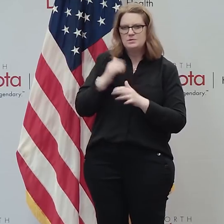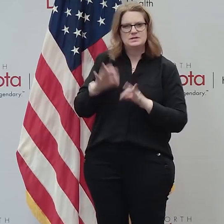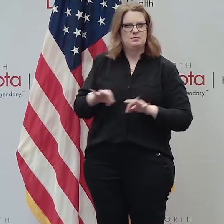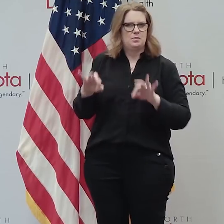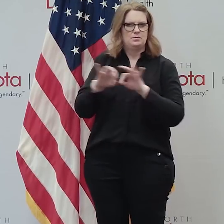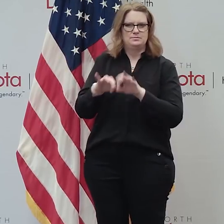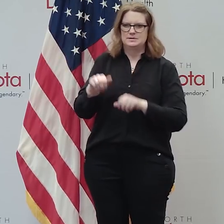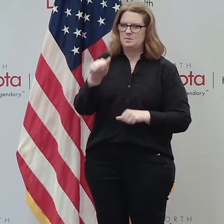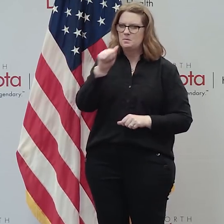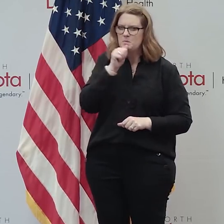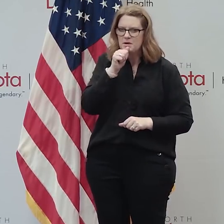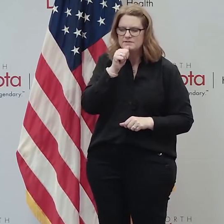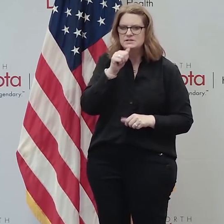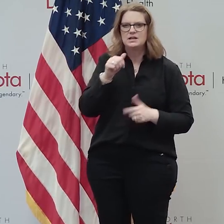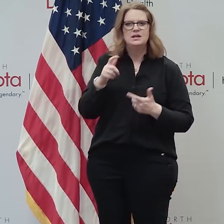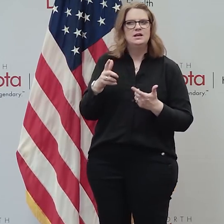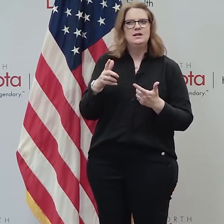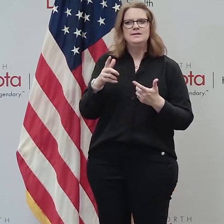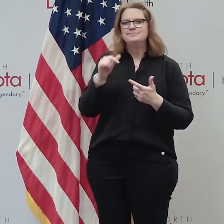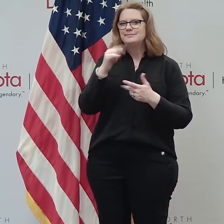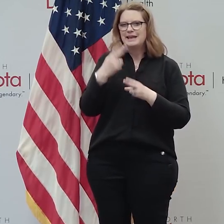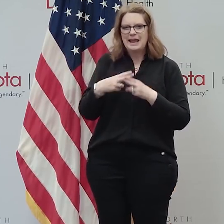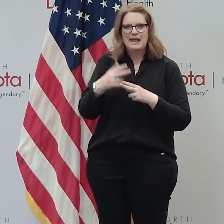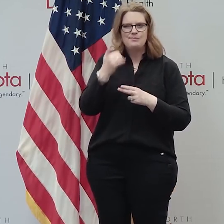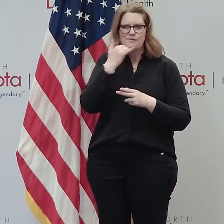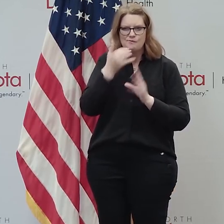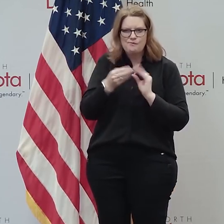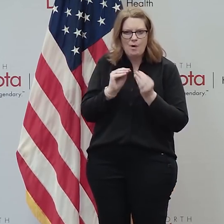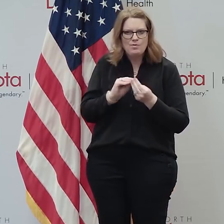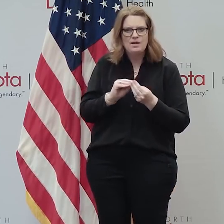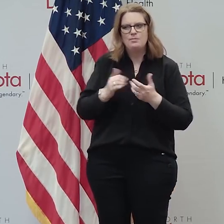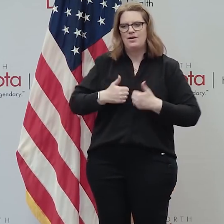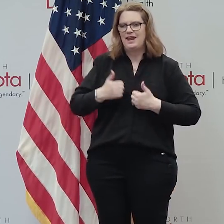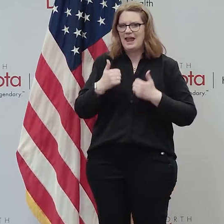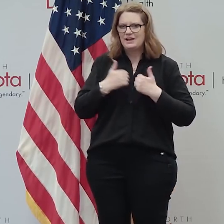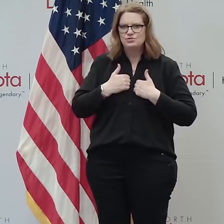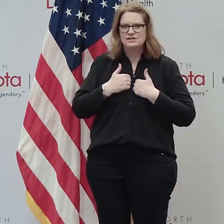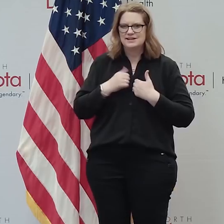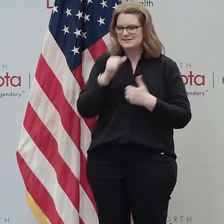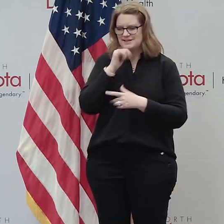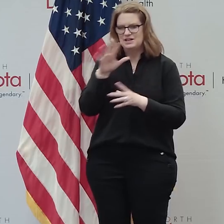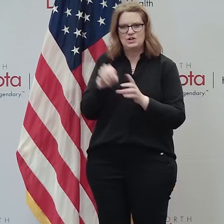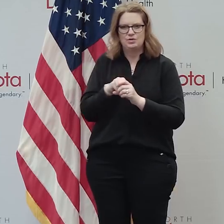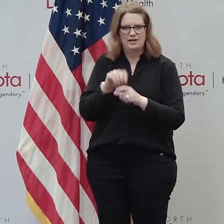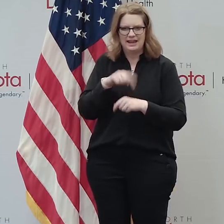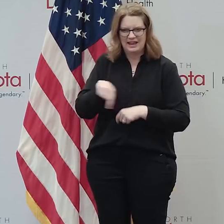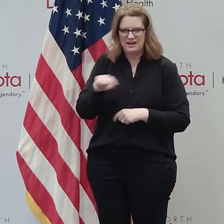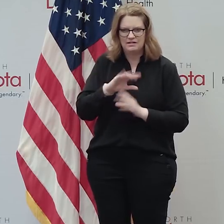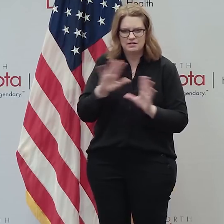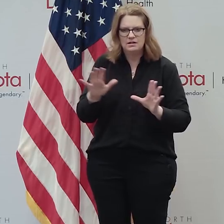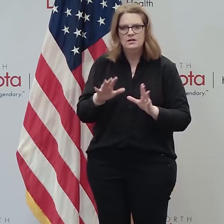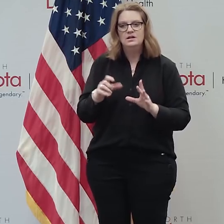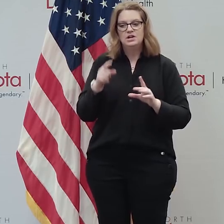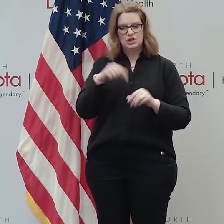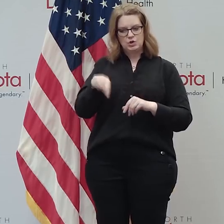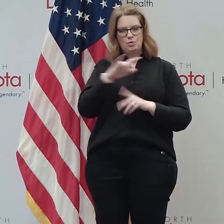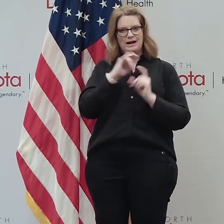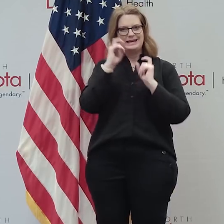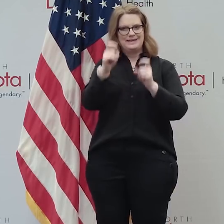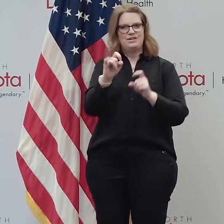before, it does not include your name, your phone number, your address. It assigns a random